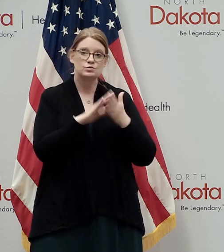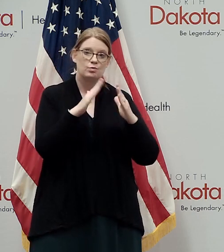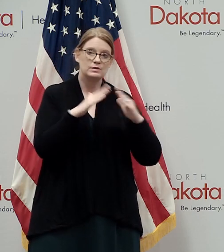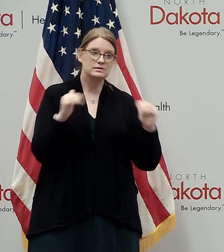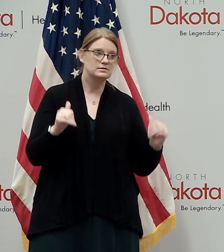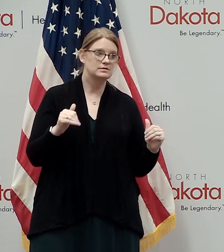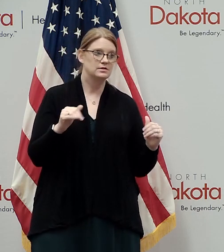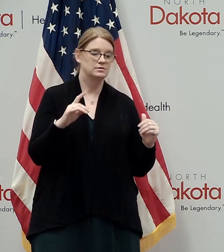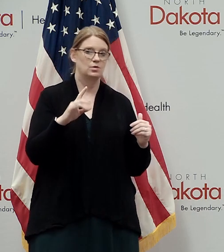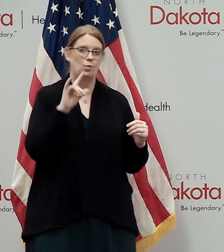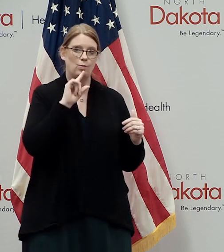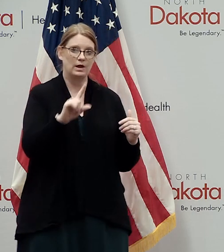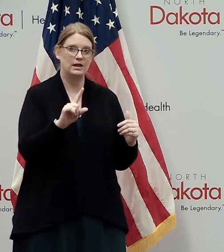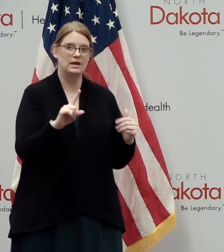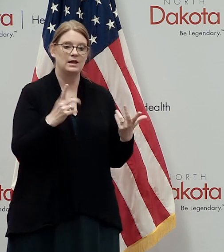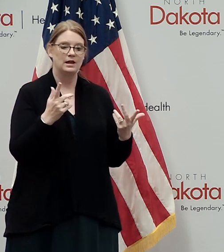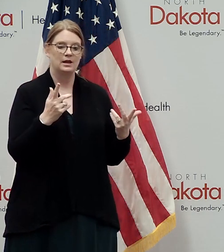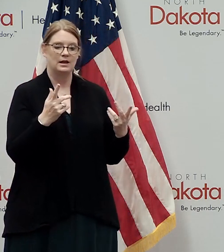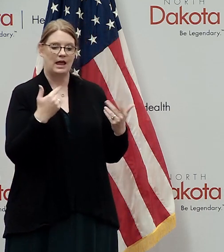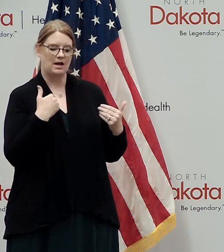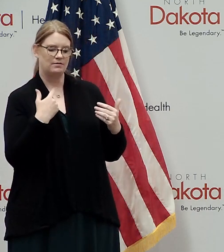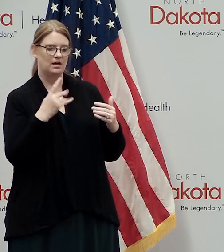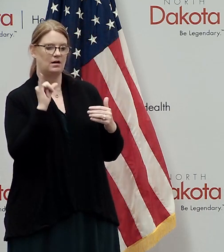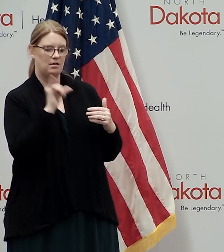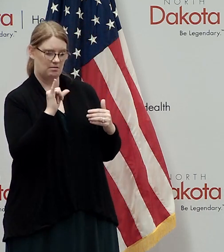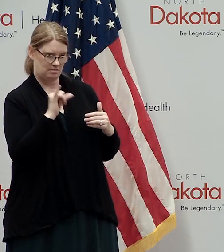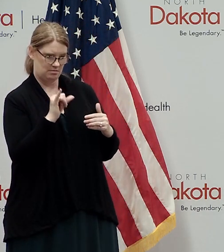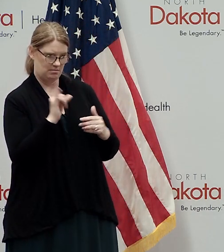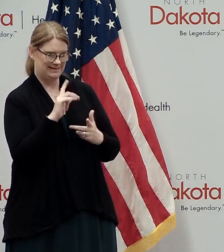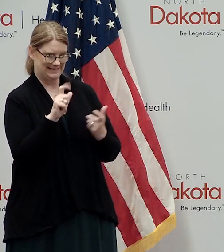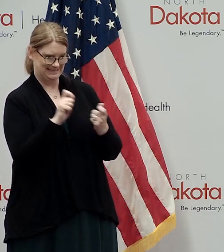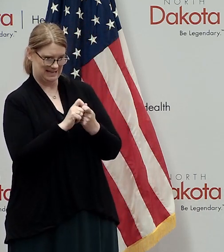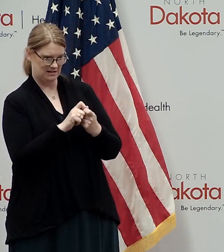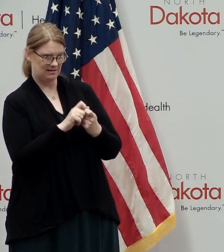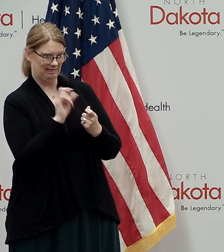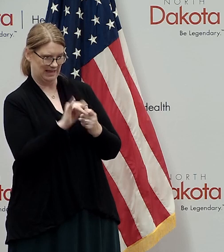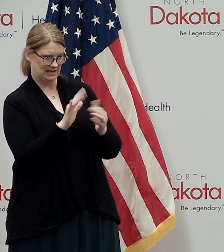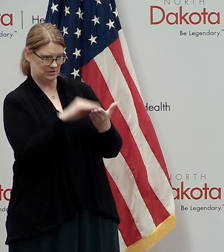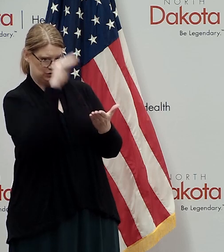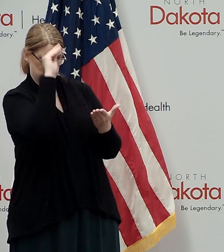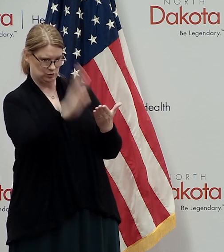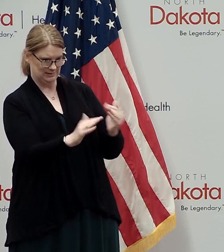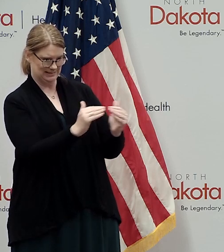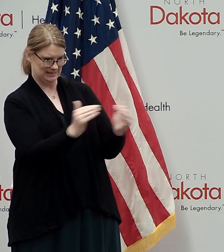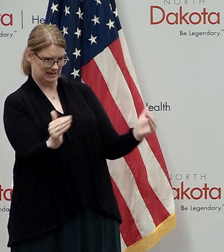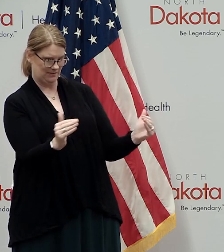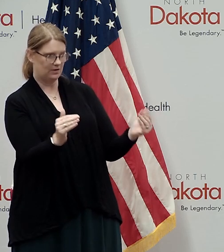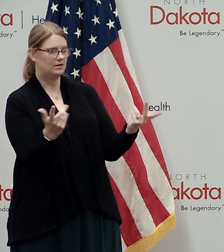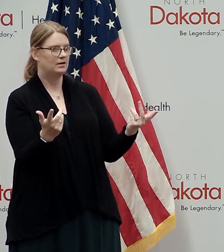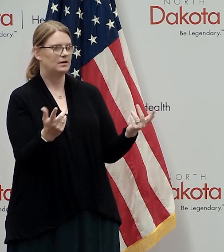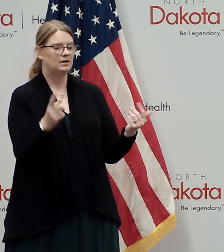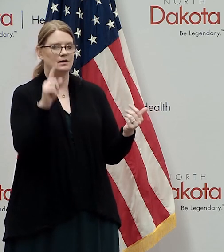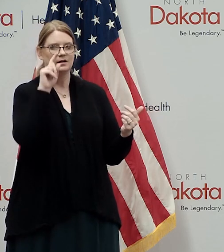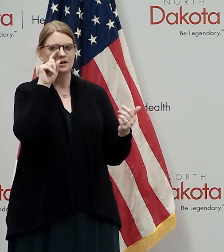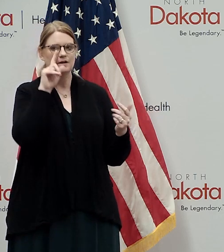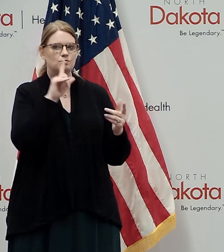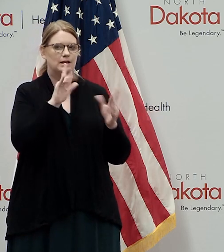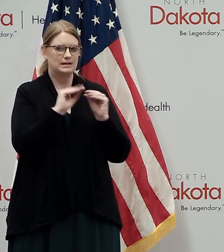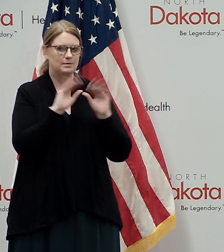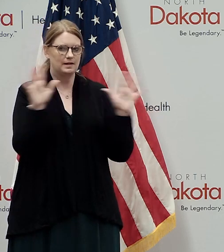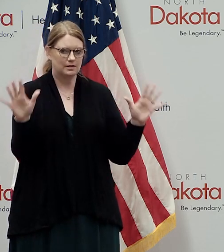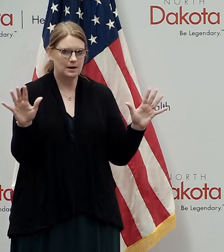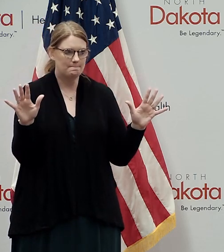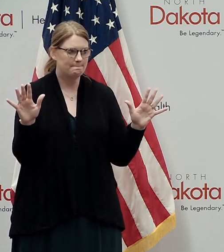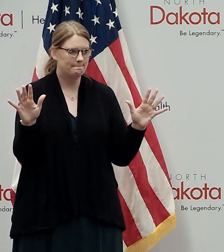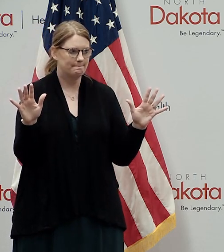to realize and have a measurement and a gauge of exactly where our students are. And let's be clear, every student is exactly